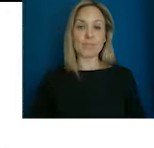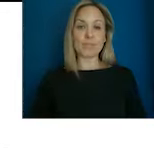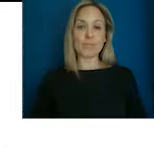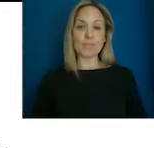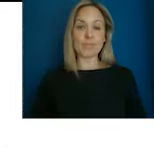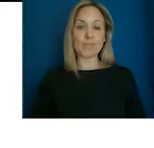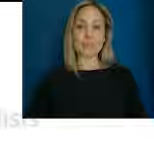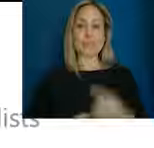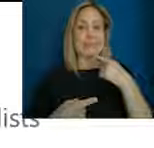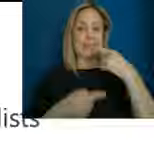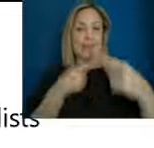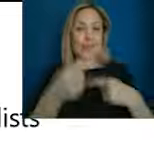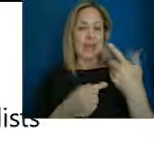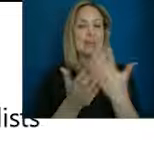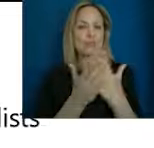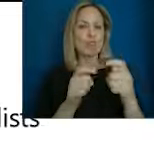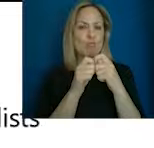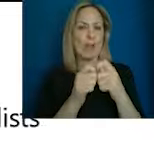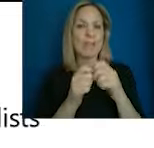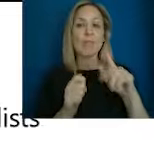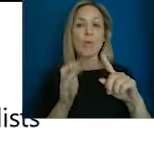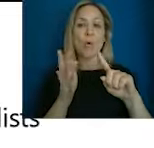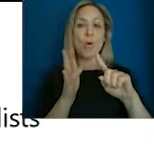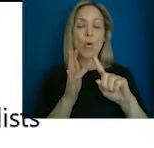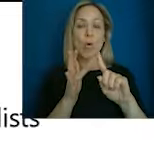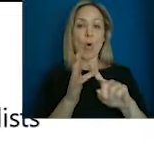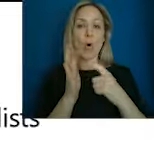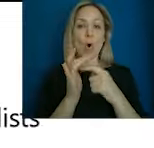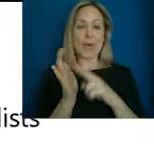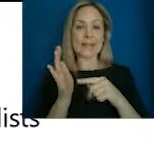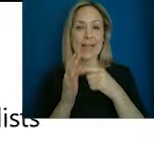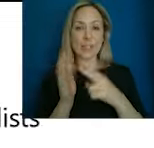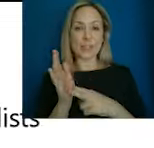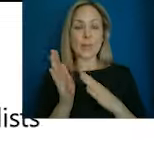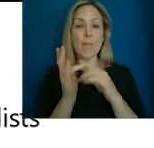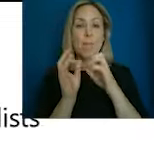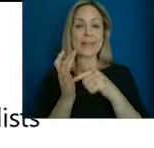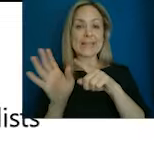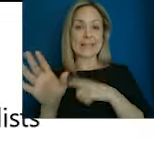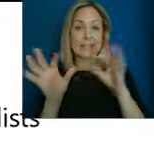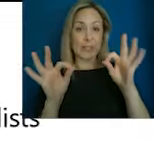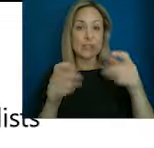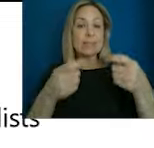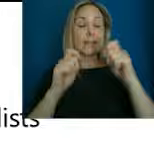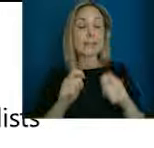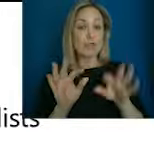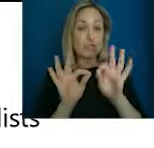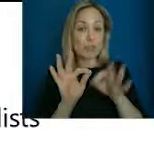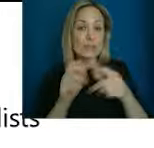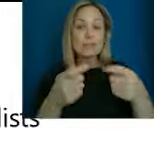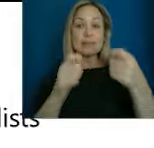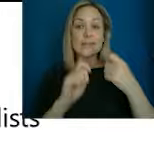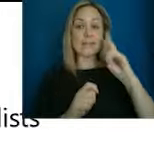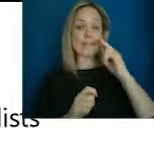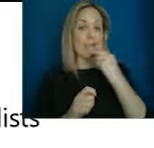presented is relevant to orientation and mobility specialists, interpreters, deafblind communication guides, people